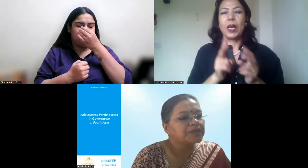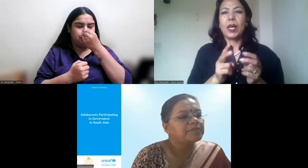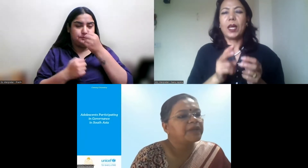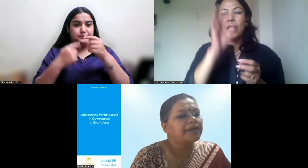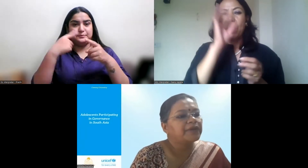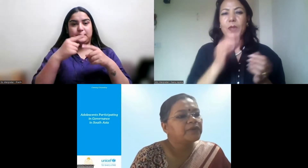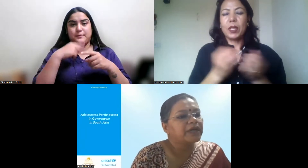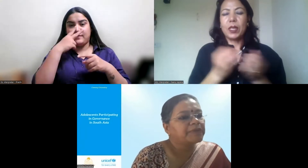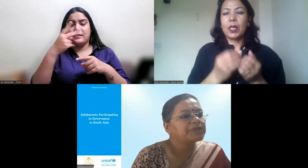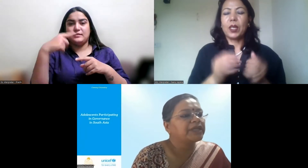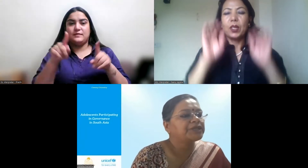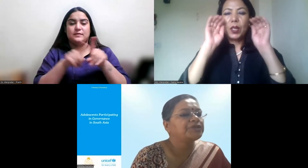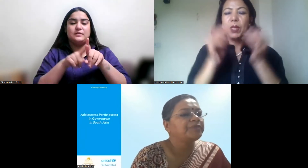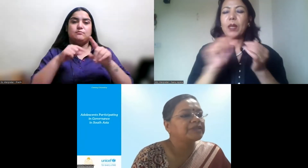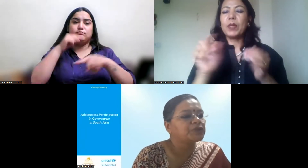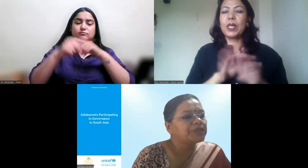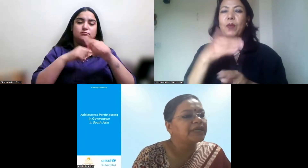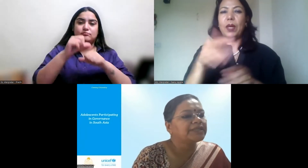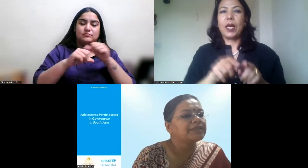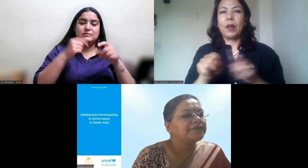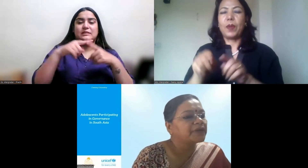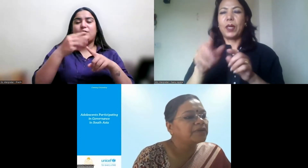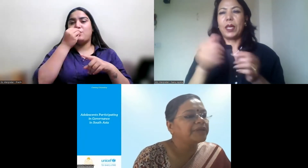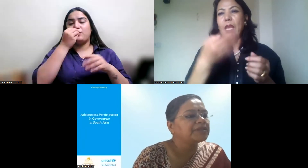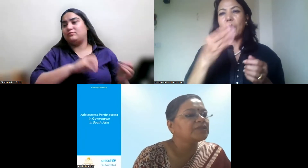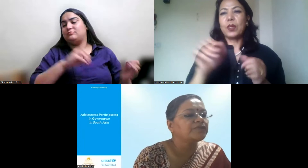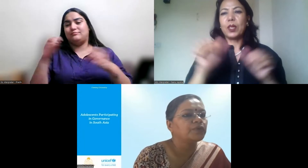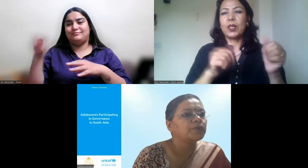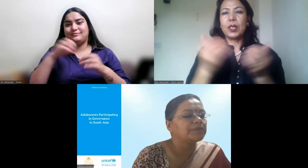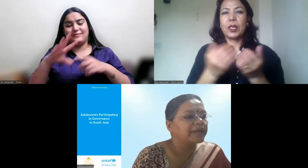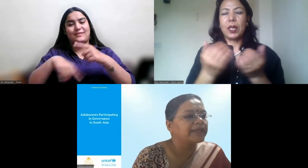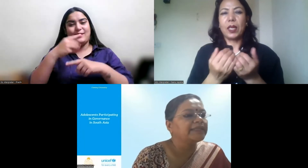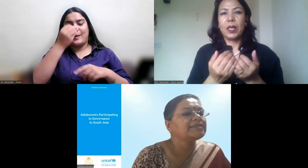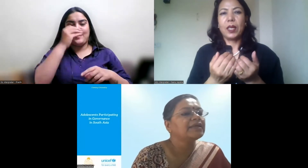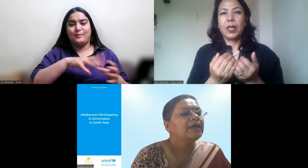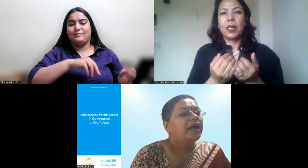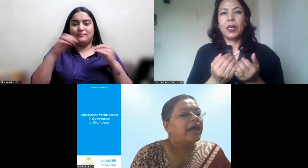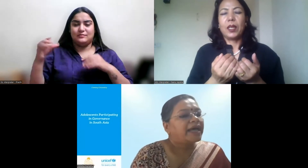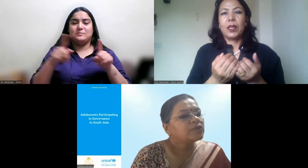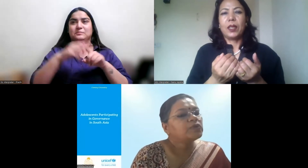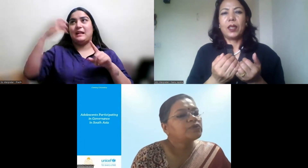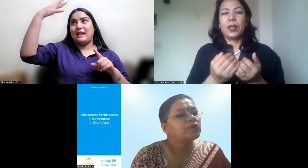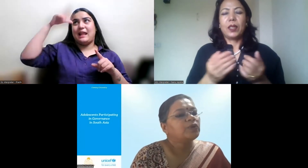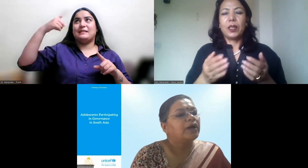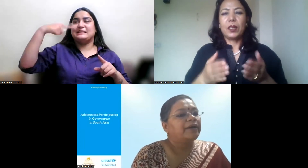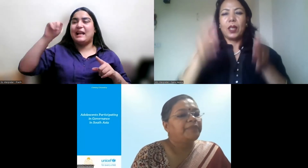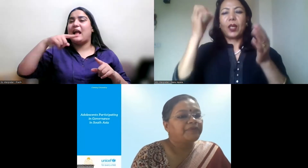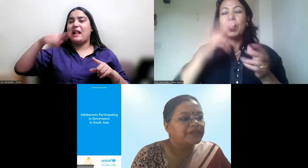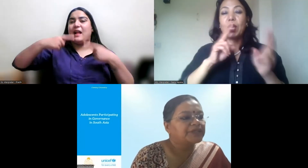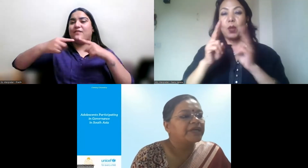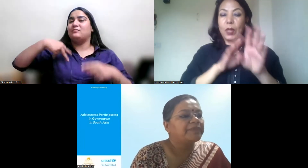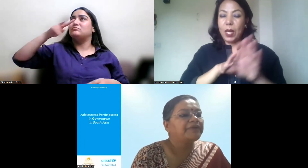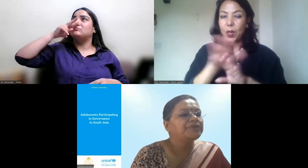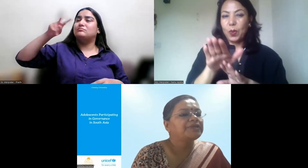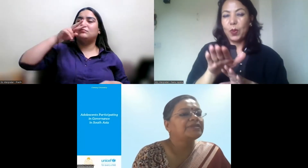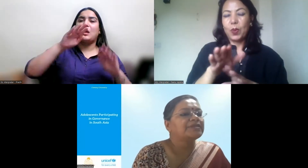water supply, regular garbage collection, better street lighting, and regular maintenance of roads and bylanes, as also preventing